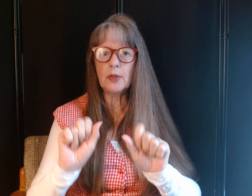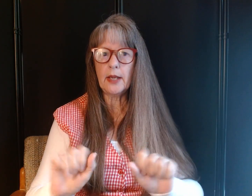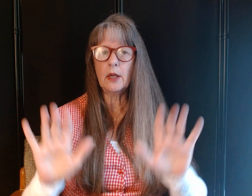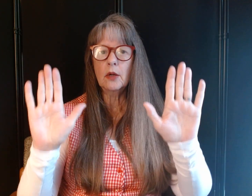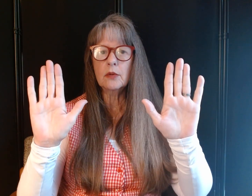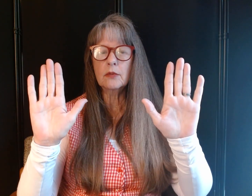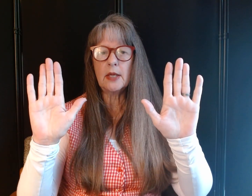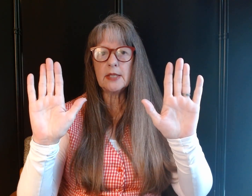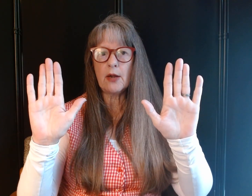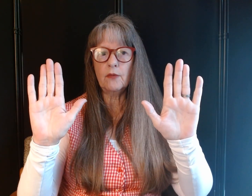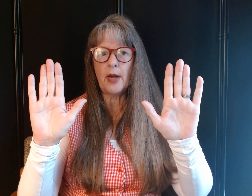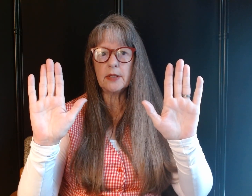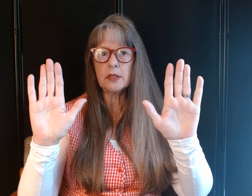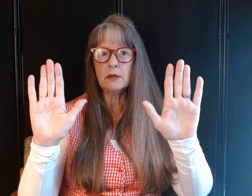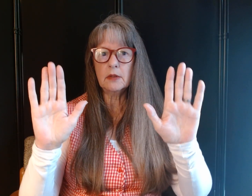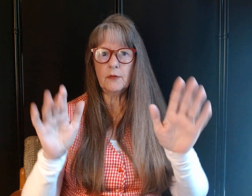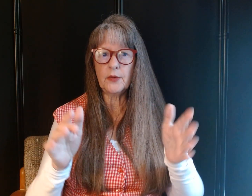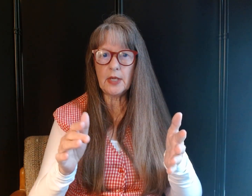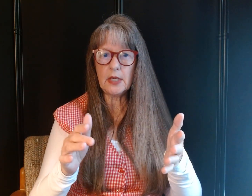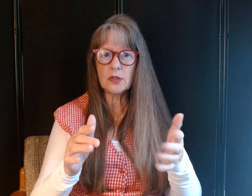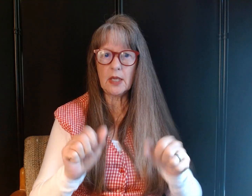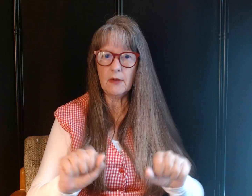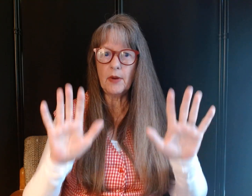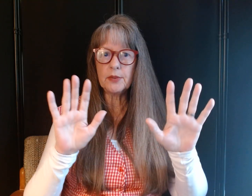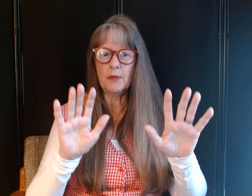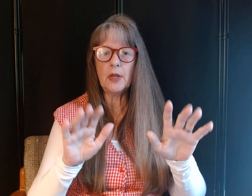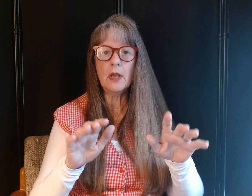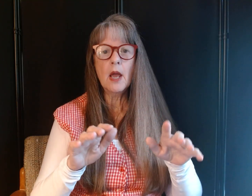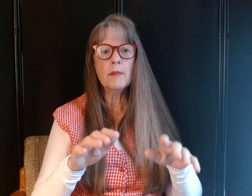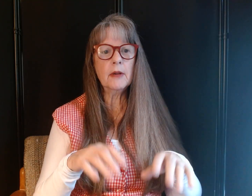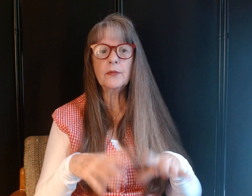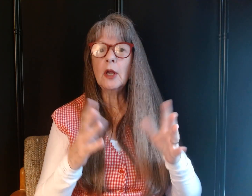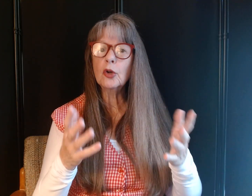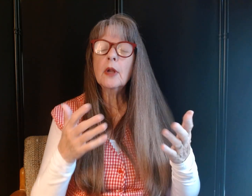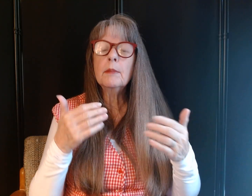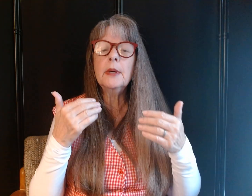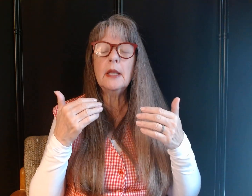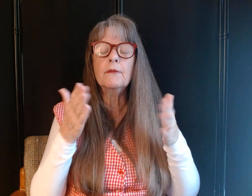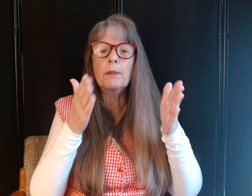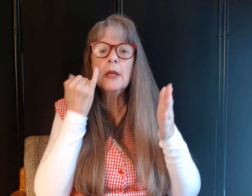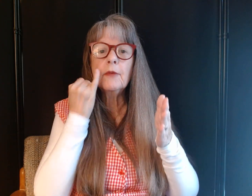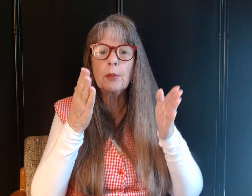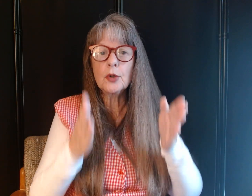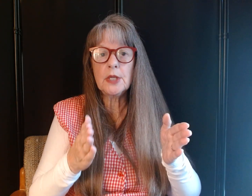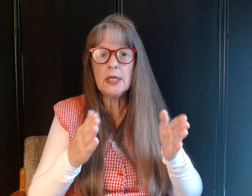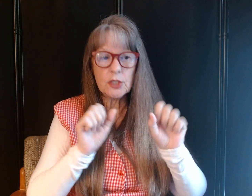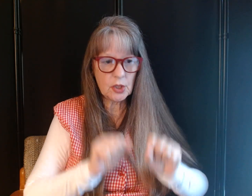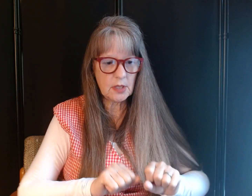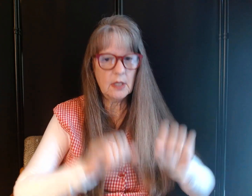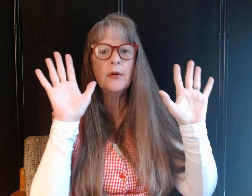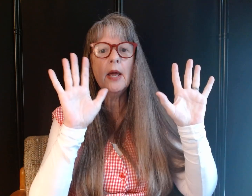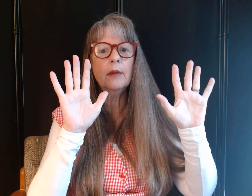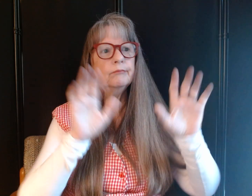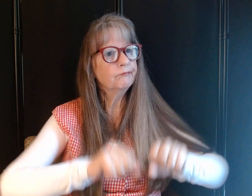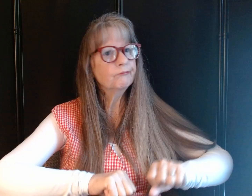like they sacrifice different things, they give up something. But if a person is just giving up,